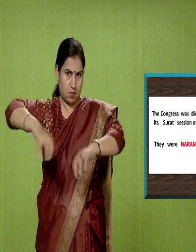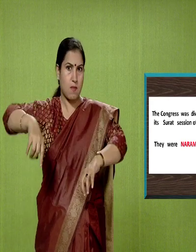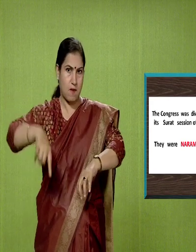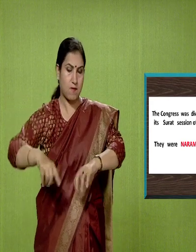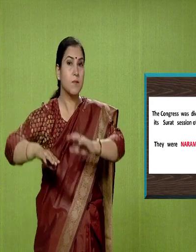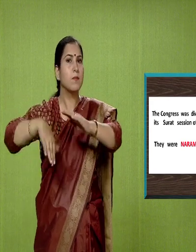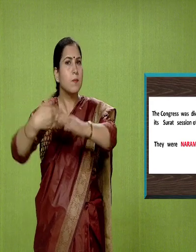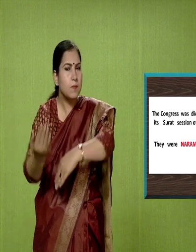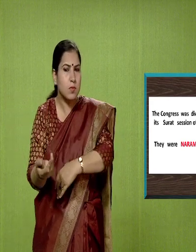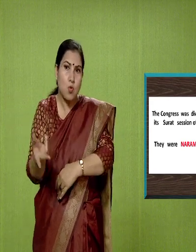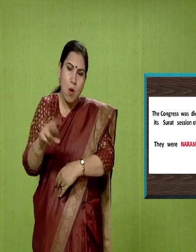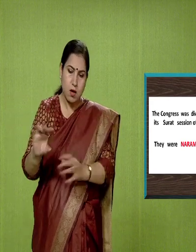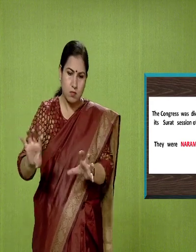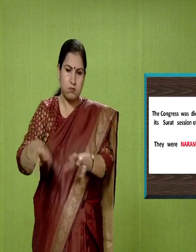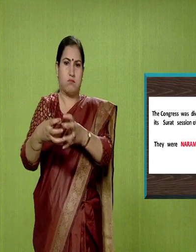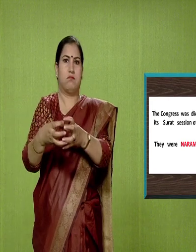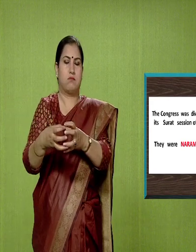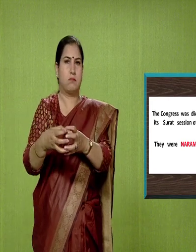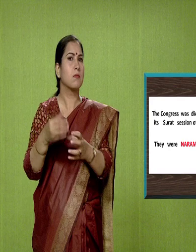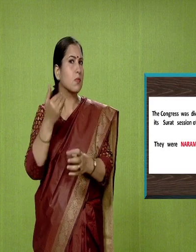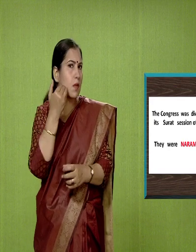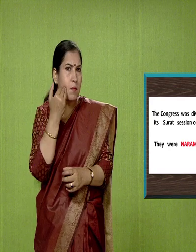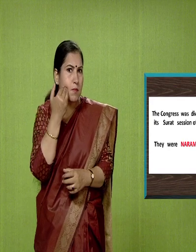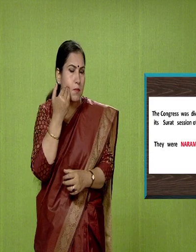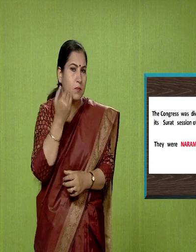and then it was reunited in the year